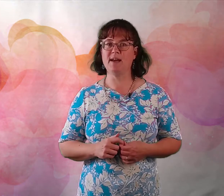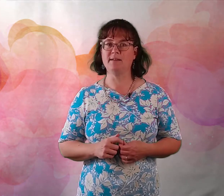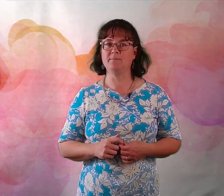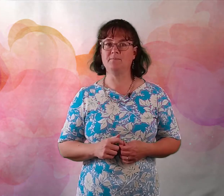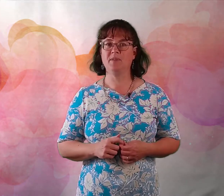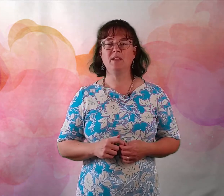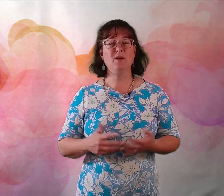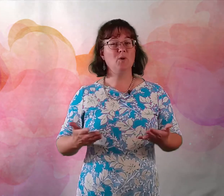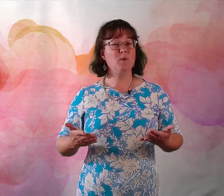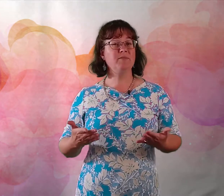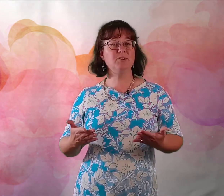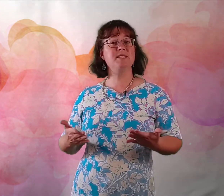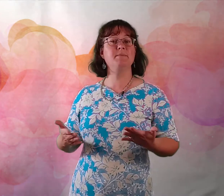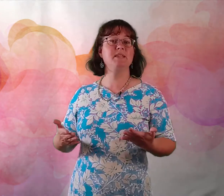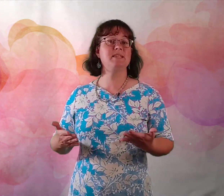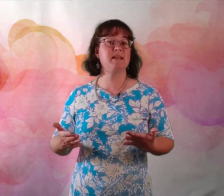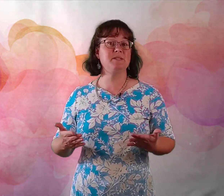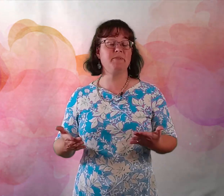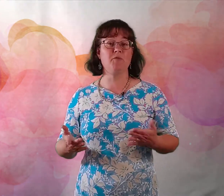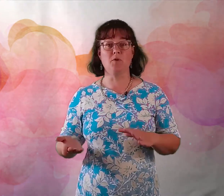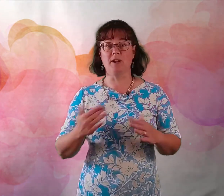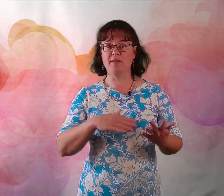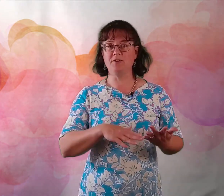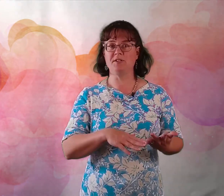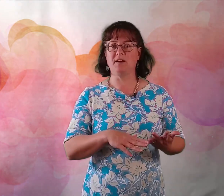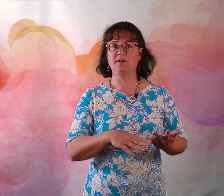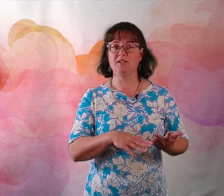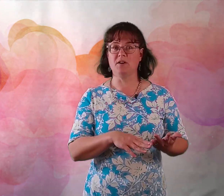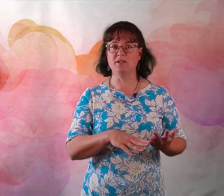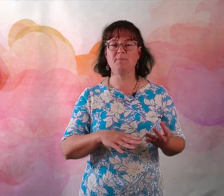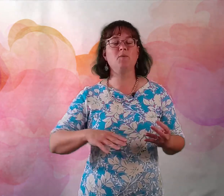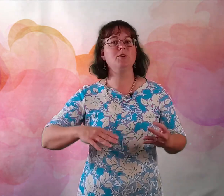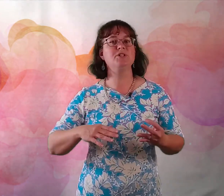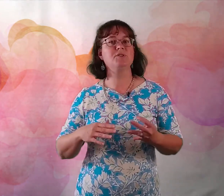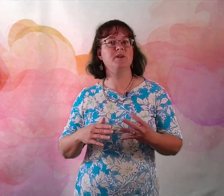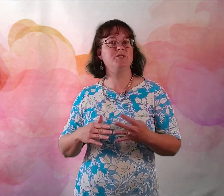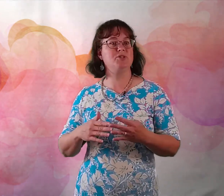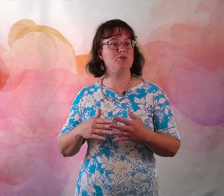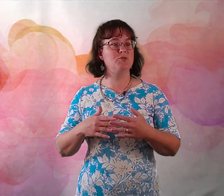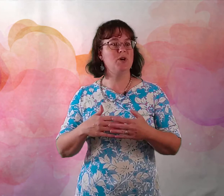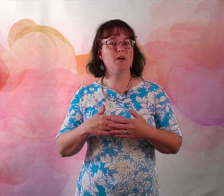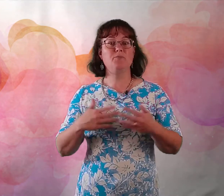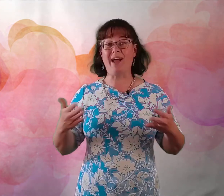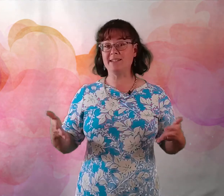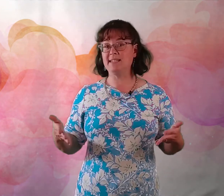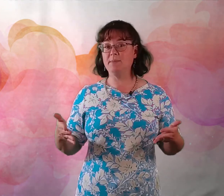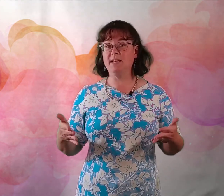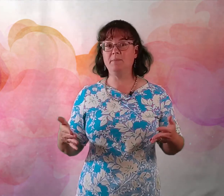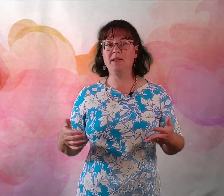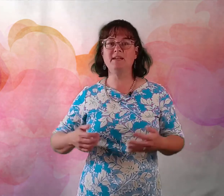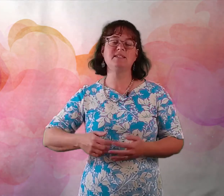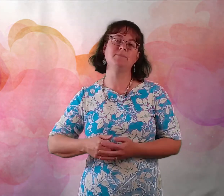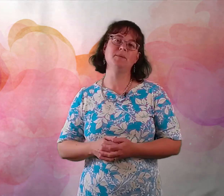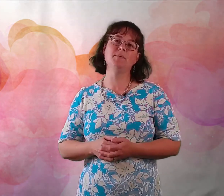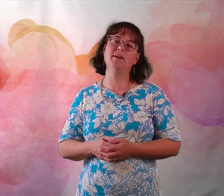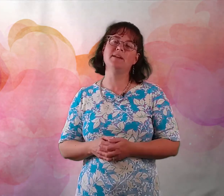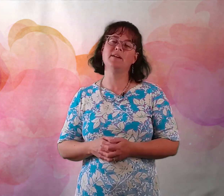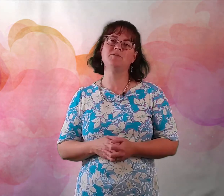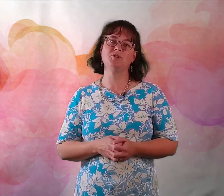run." We've learned some of these signs before in other songs, but we're just going to practice them a little bit because some people might not have tuned